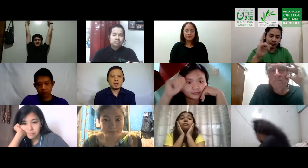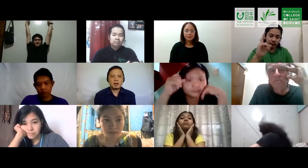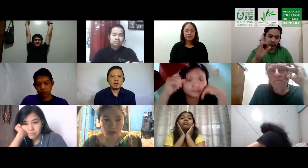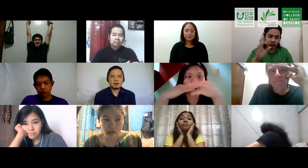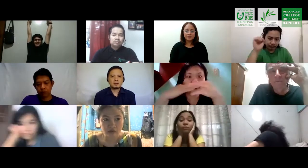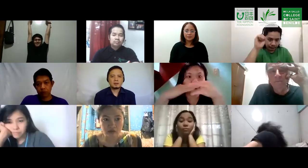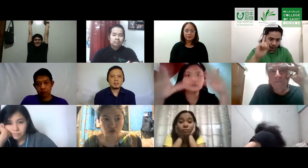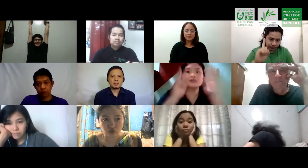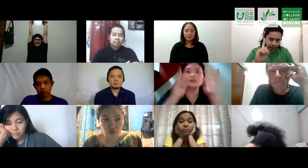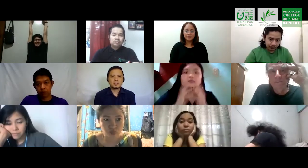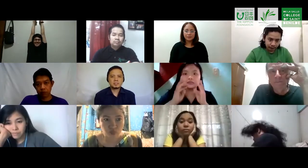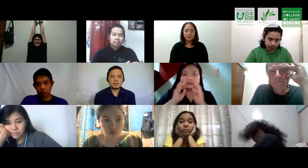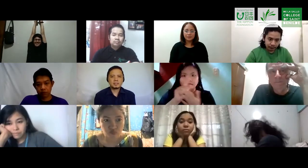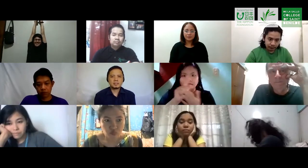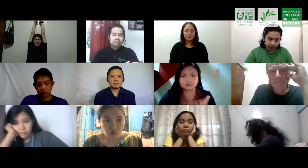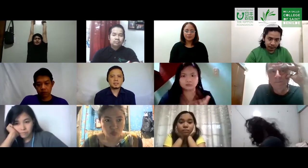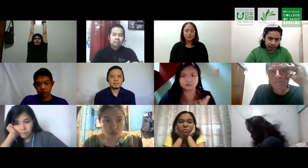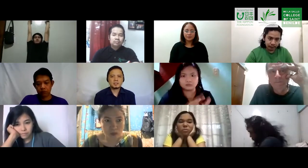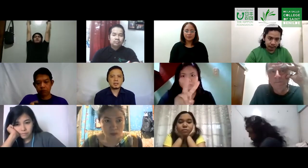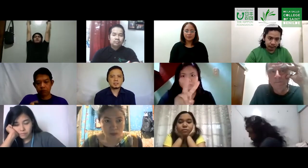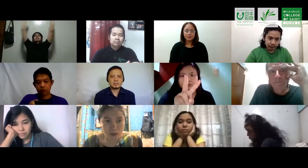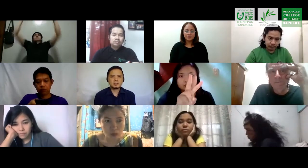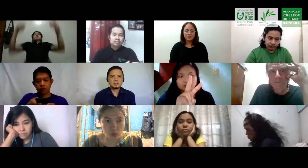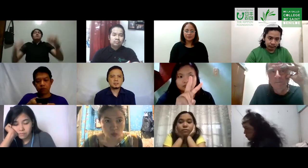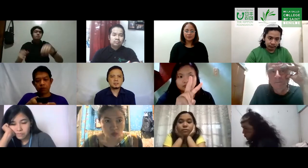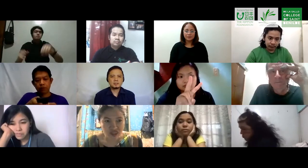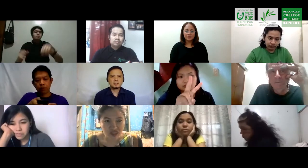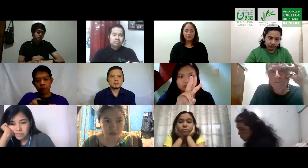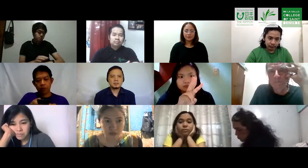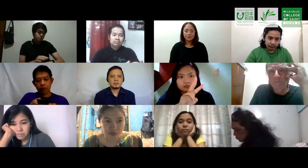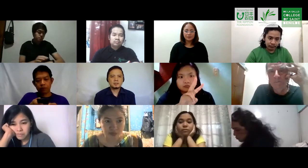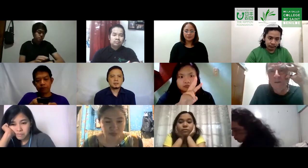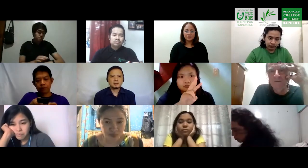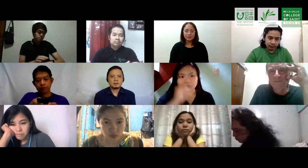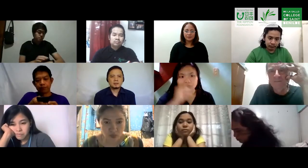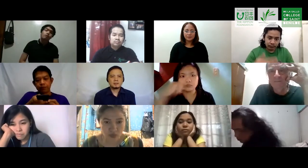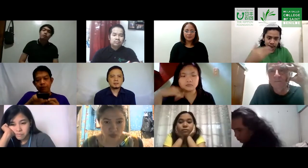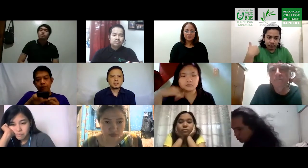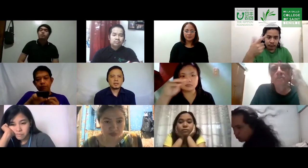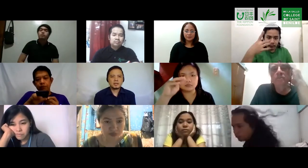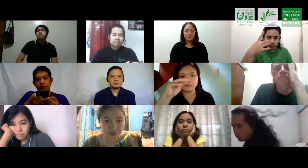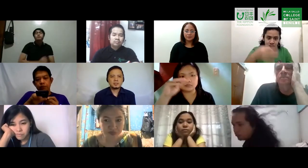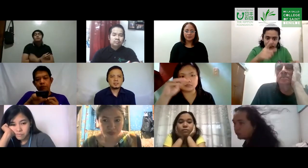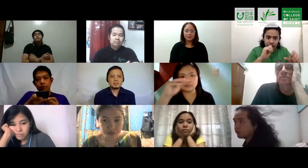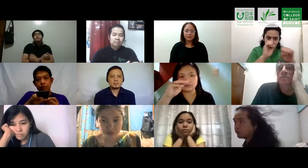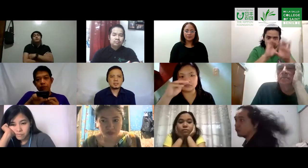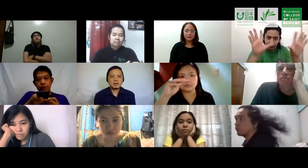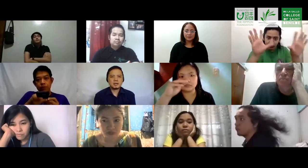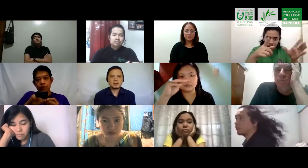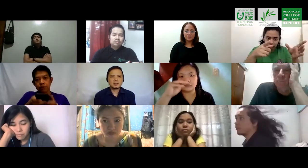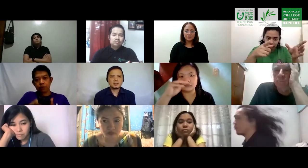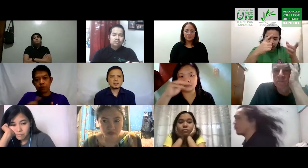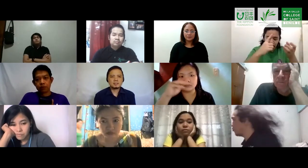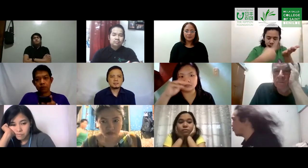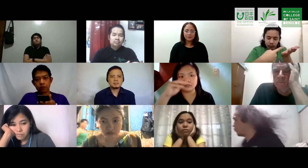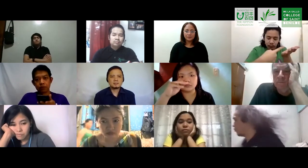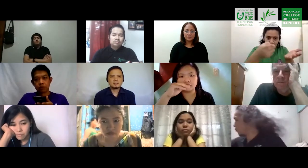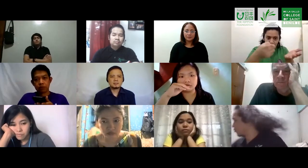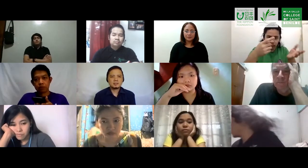Let me just get Shaq's attention. Okay. Shaq, can you please send it?